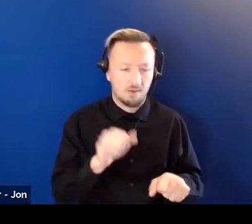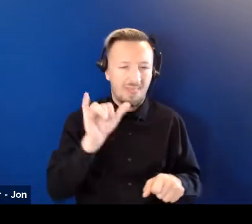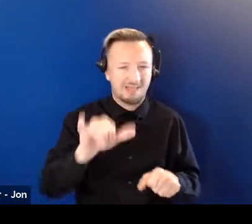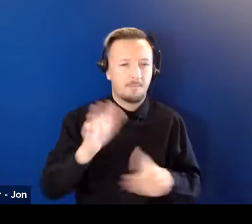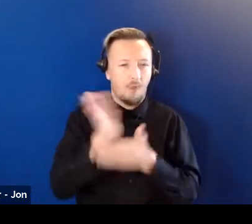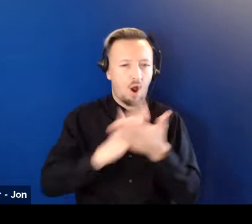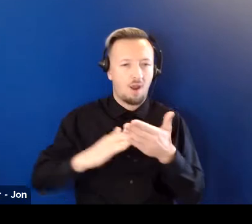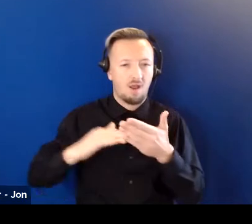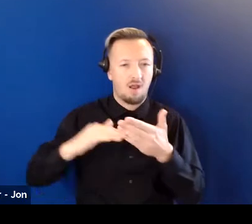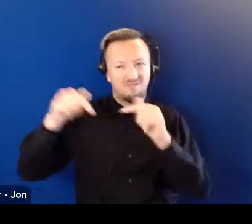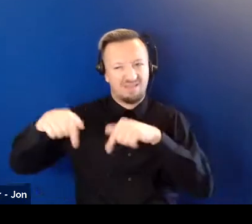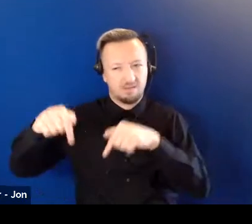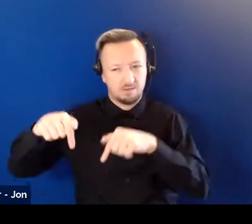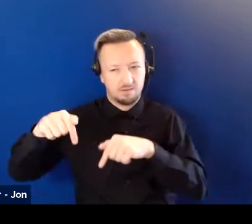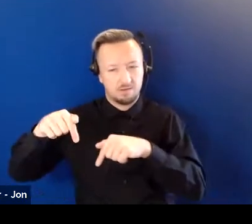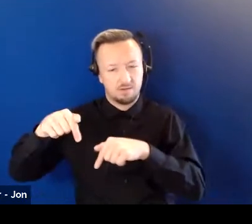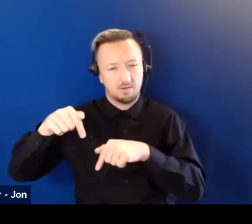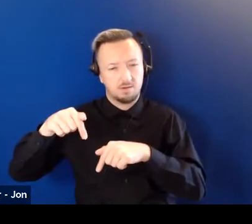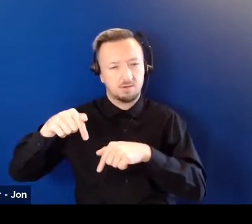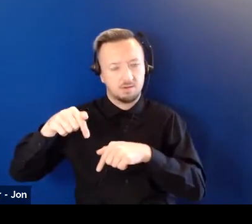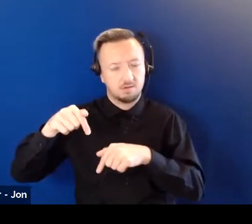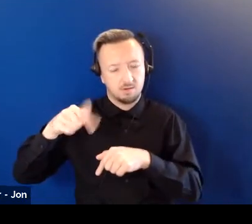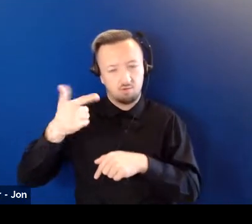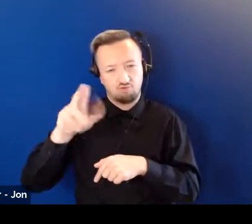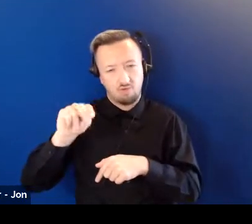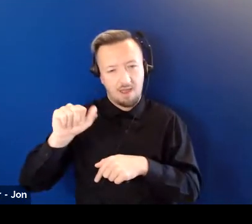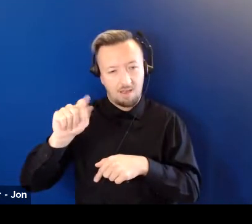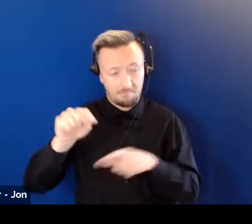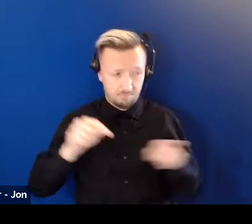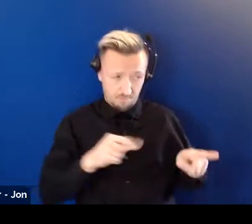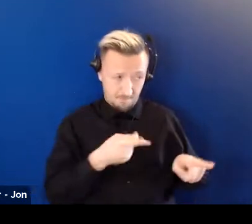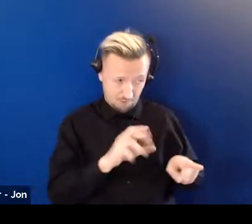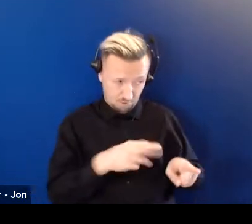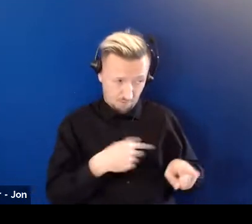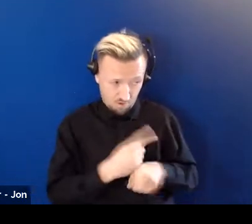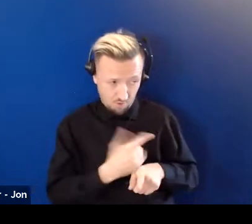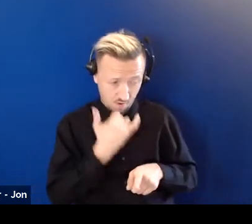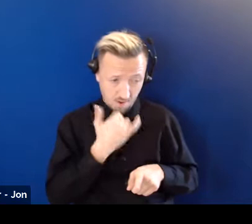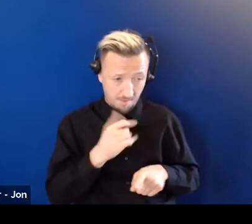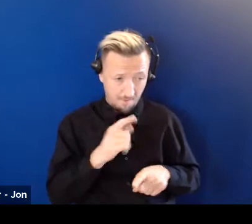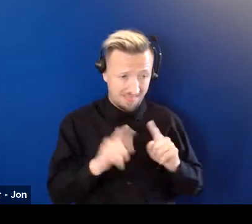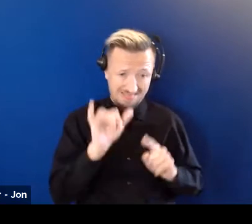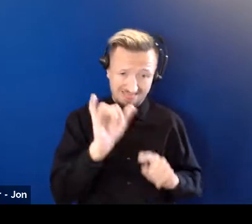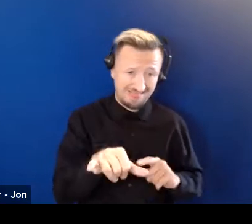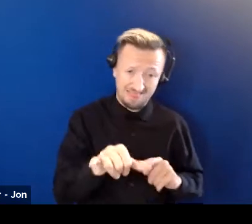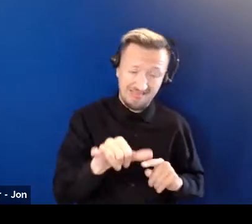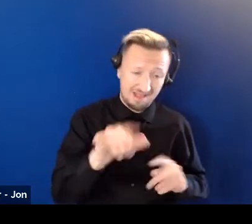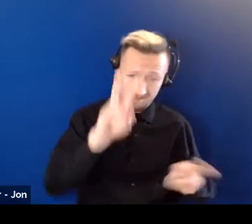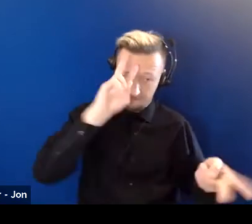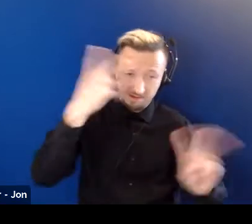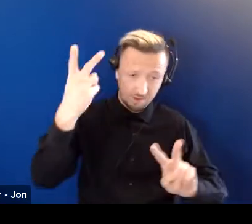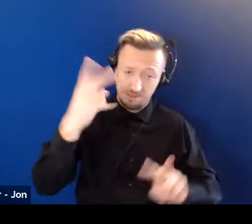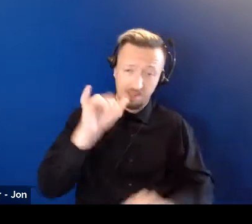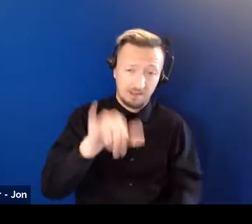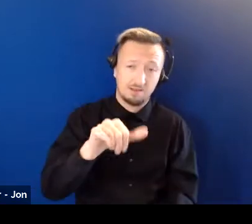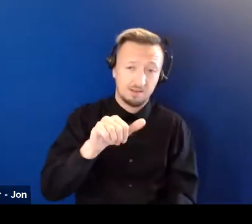mean, without getting into the details of the weeds on that, my understanding, and Peter, you can correct me if I'm wrong, is that's been a misconception for a